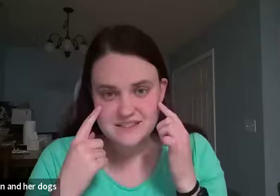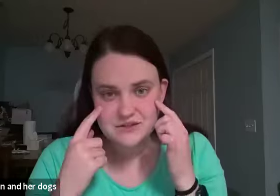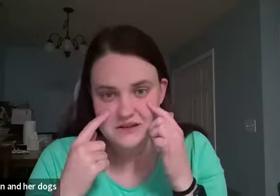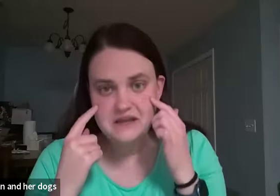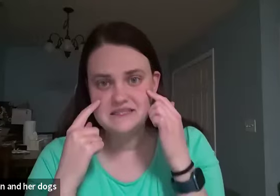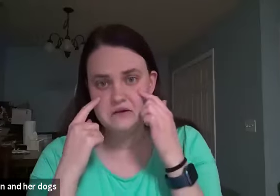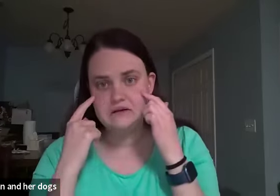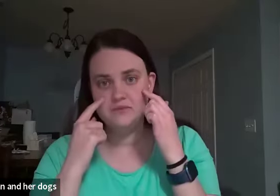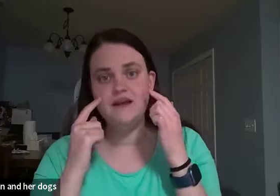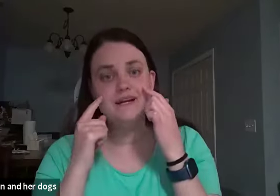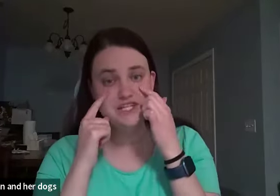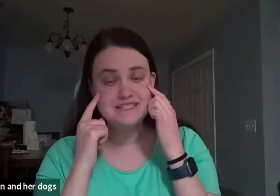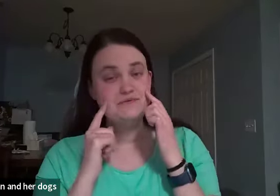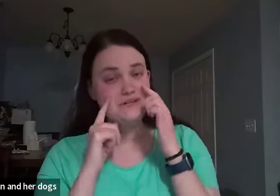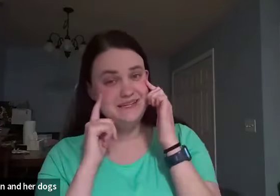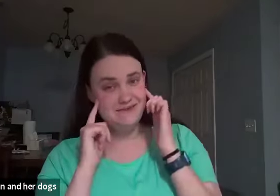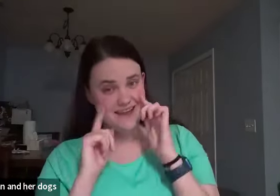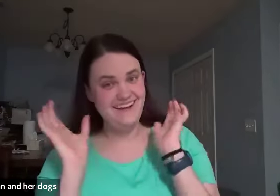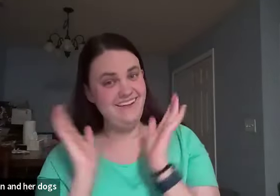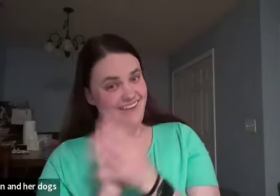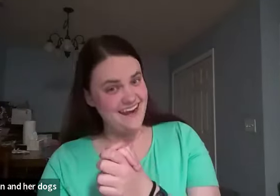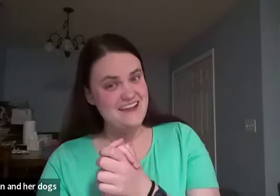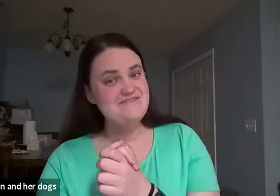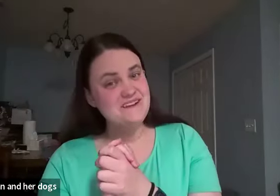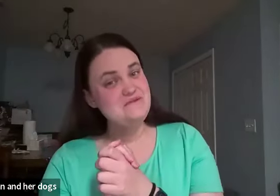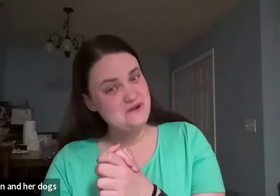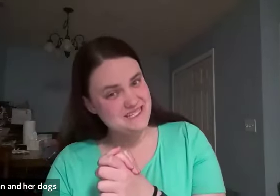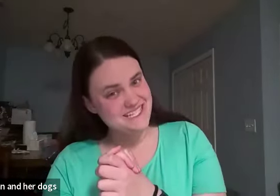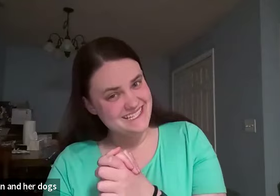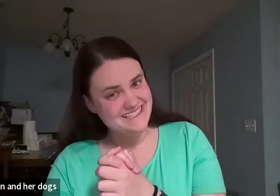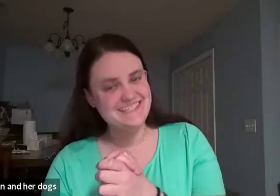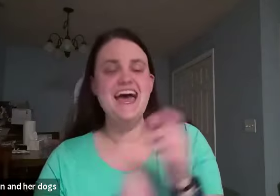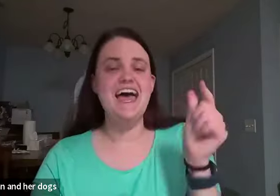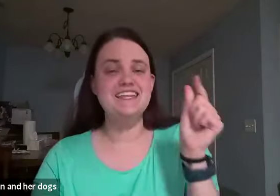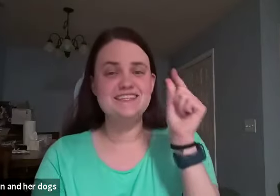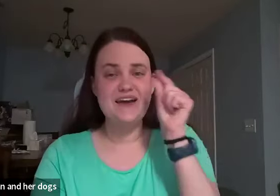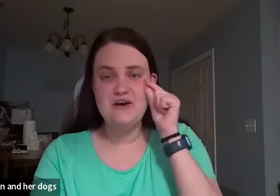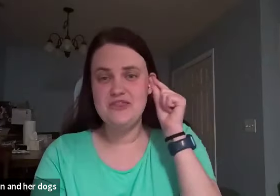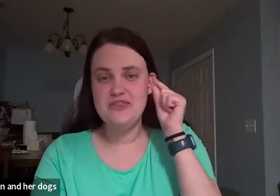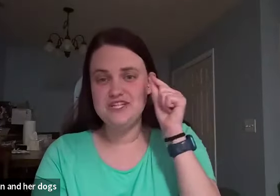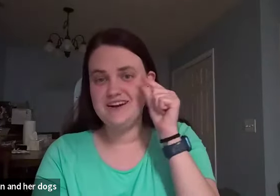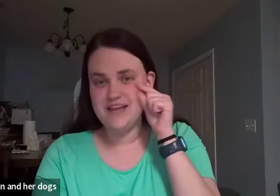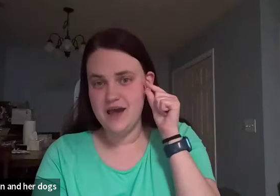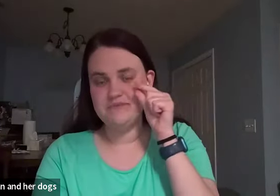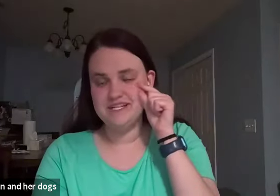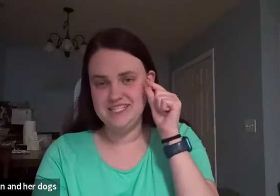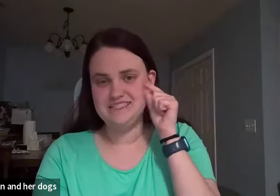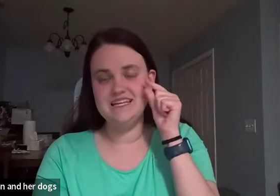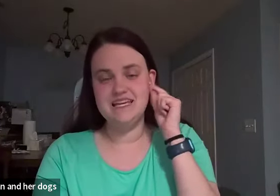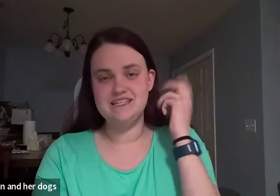because you can kind of tell a little bit. My cheeks get really red a lot. I have very rosy cheeks. And so the G on top of my cheeks